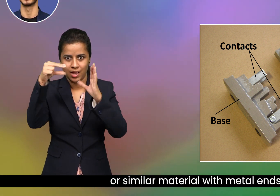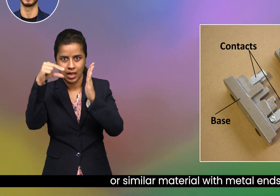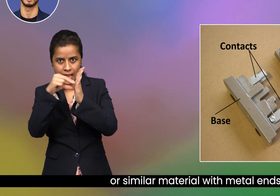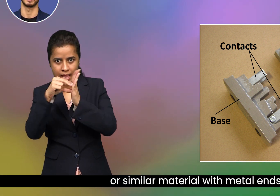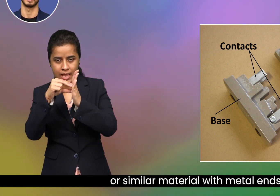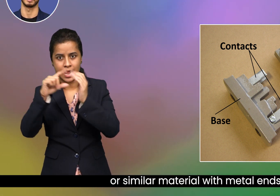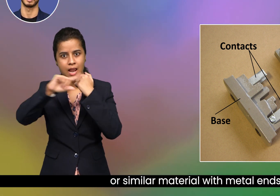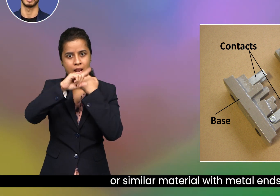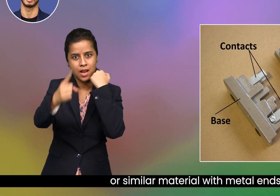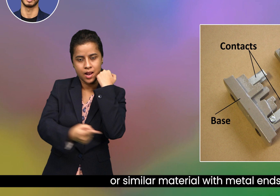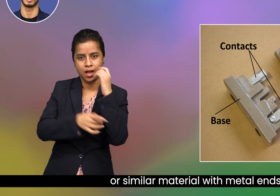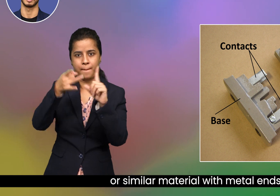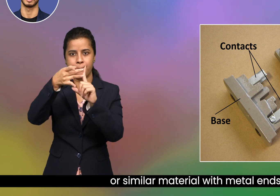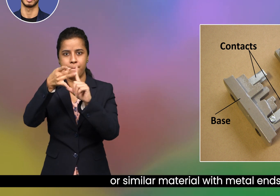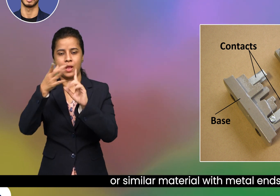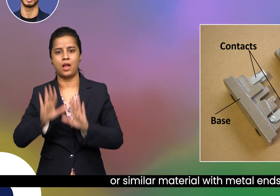ends.